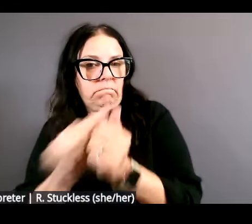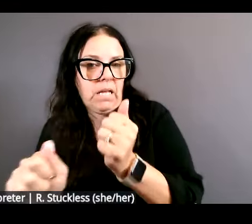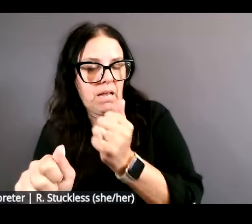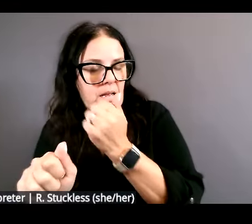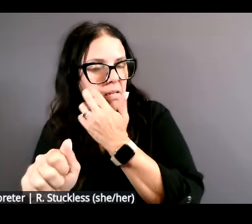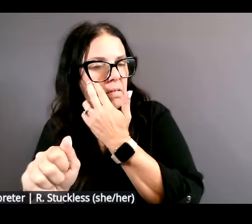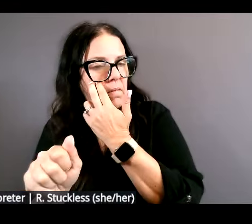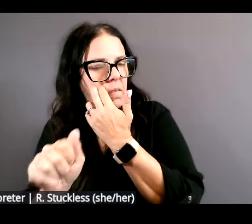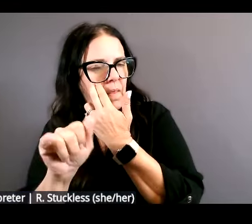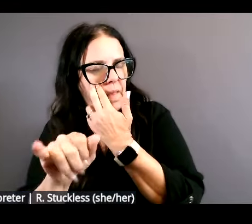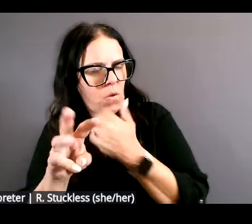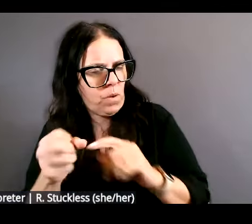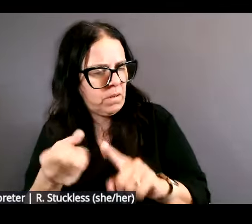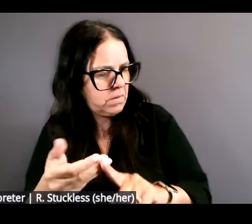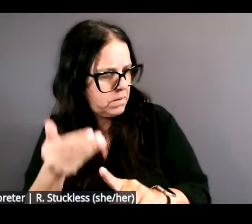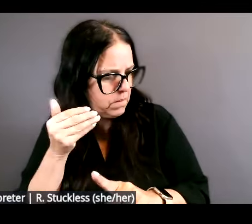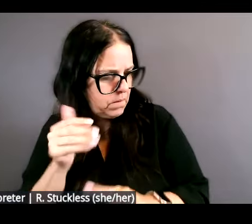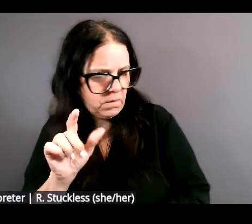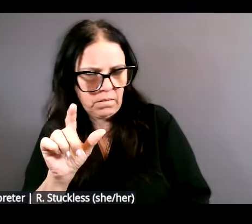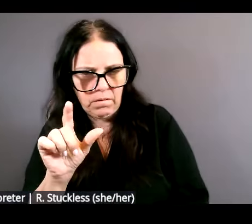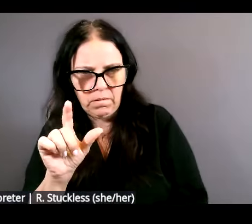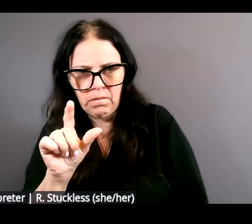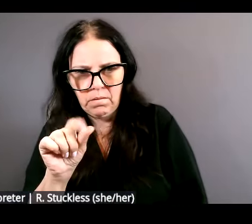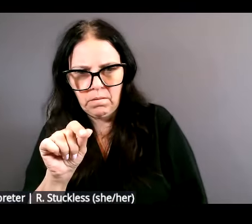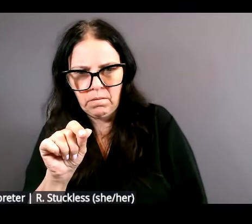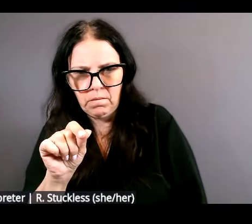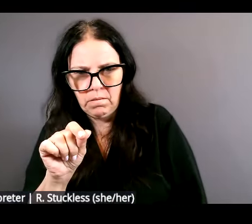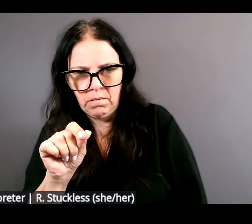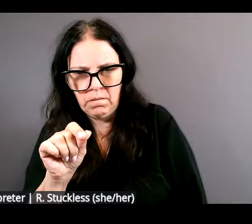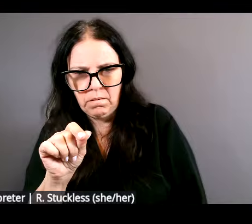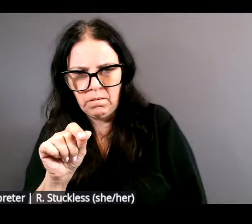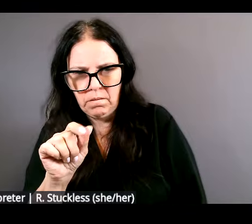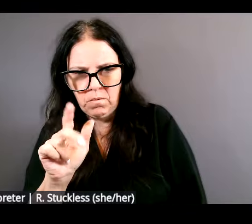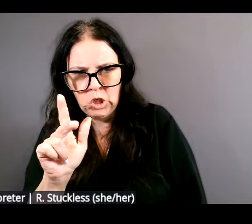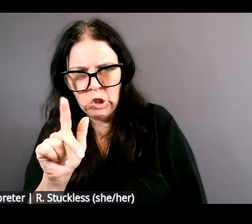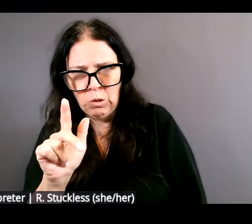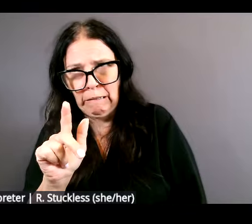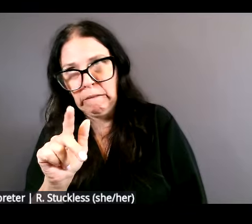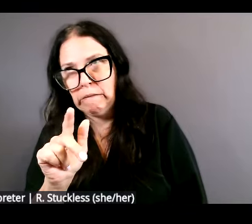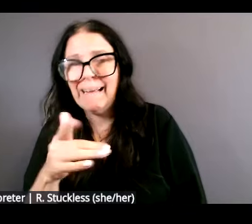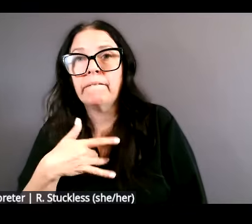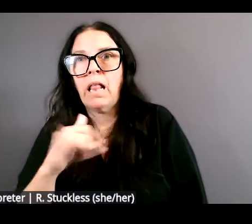in 23, I believe, it seems like so long ago.